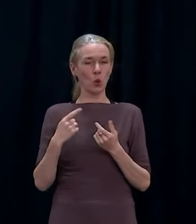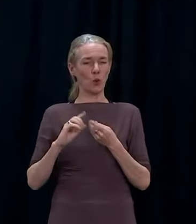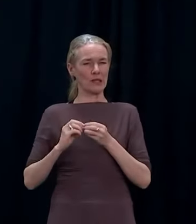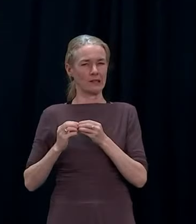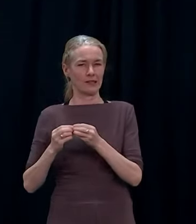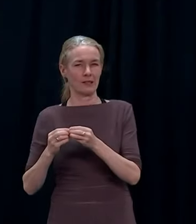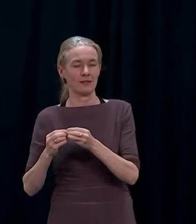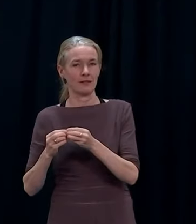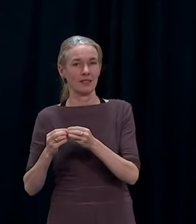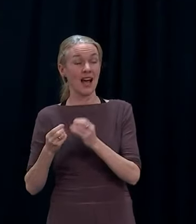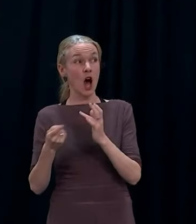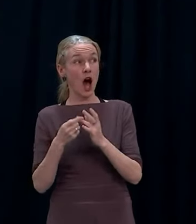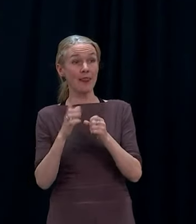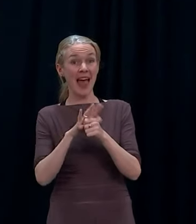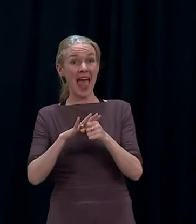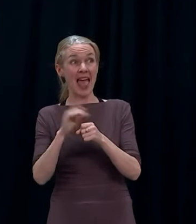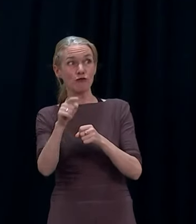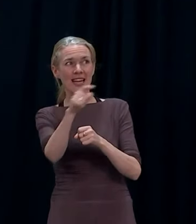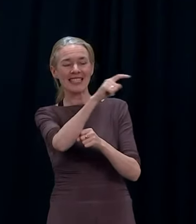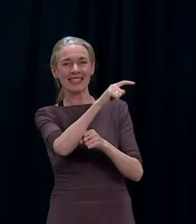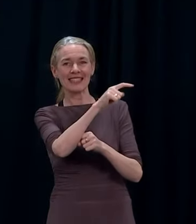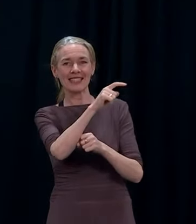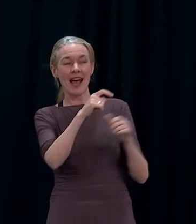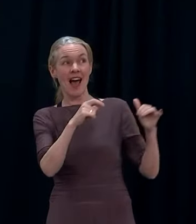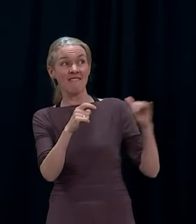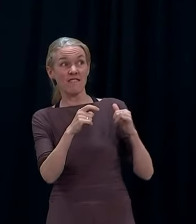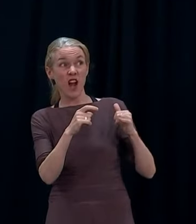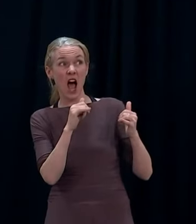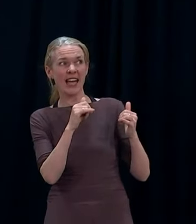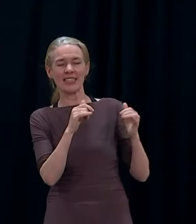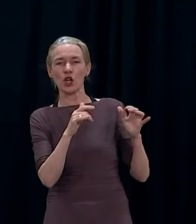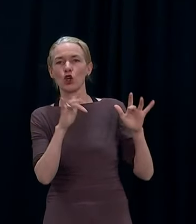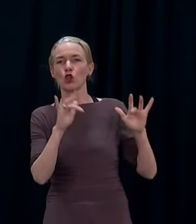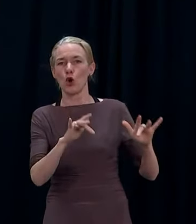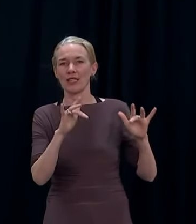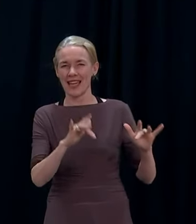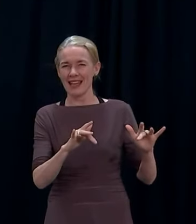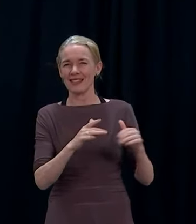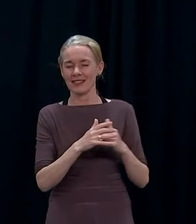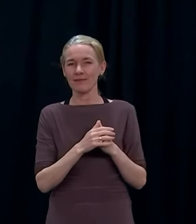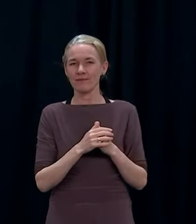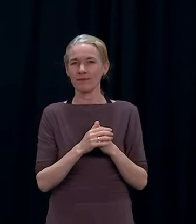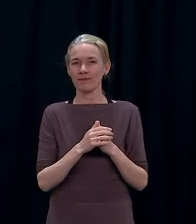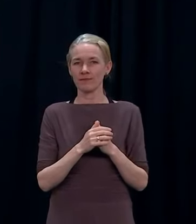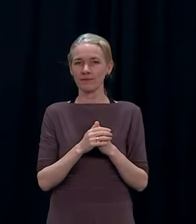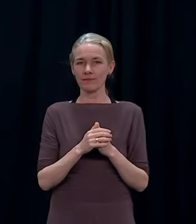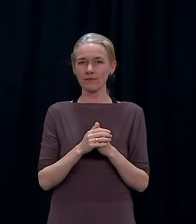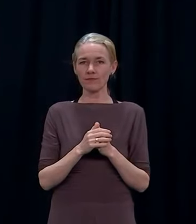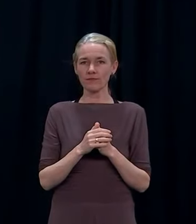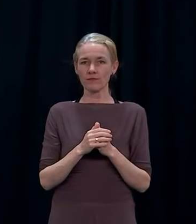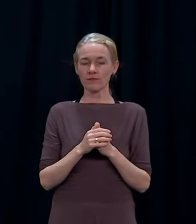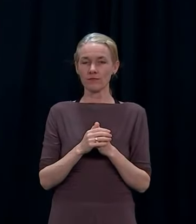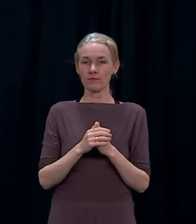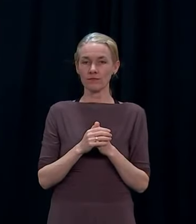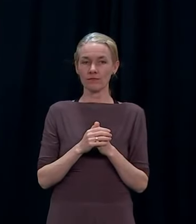up for other parts of the country where they did have an option to come back a little later than New South Wales did. Given